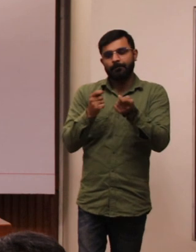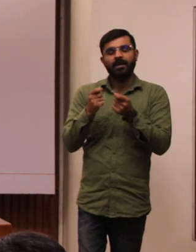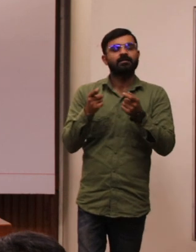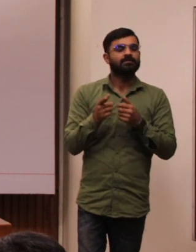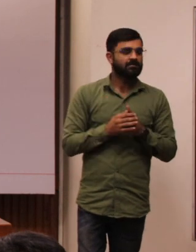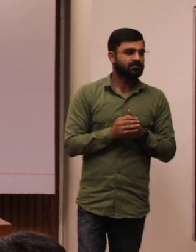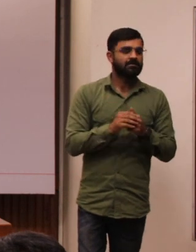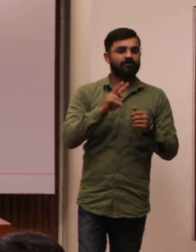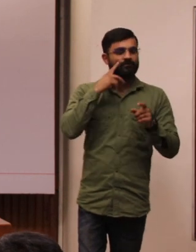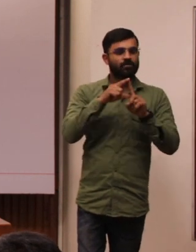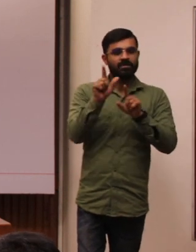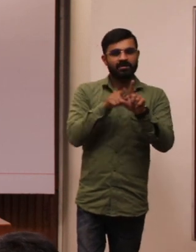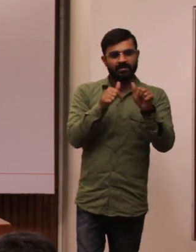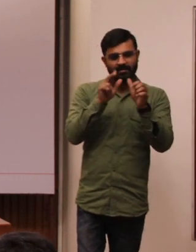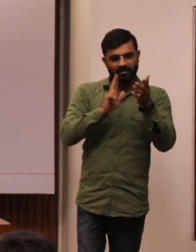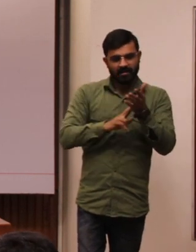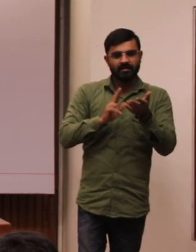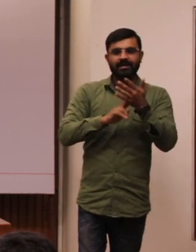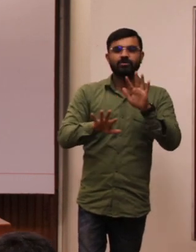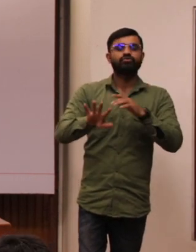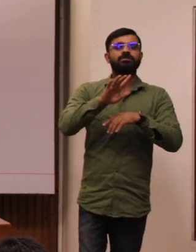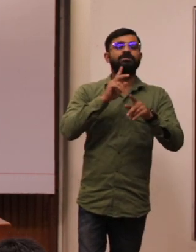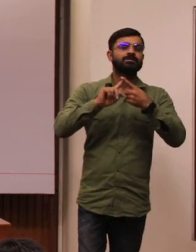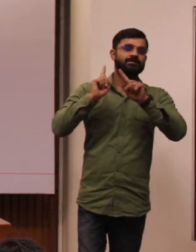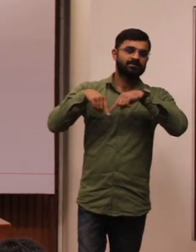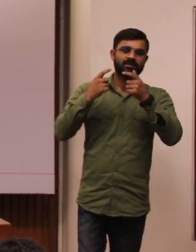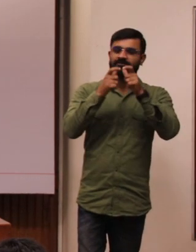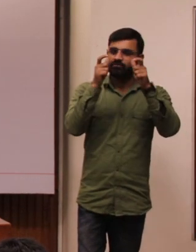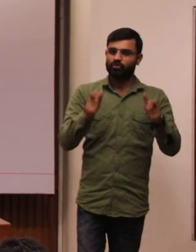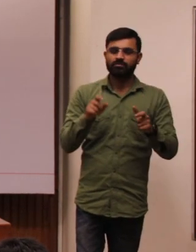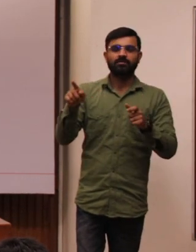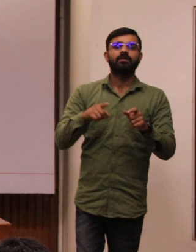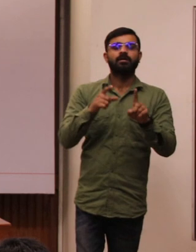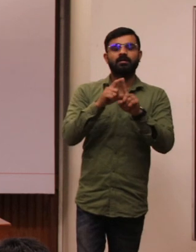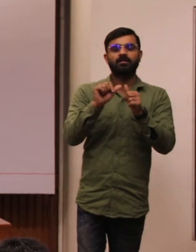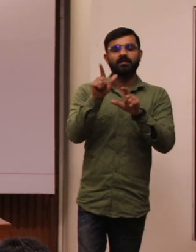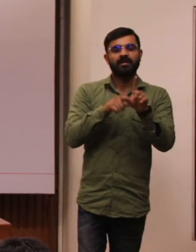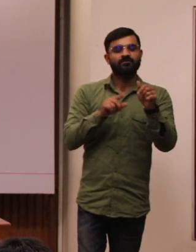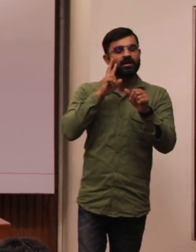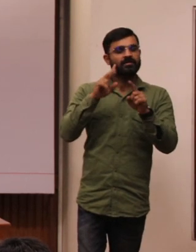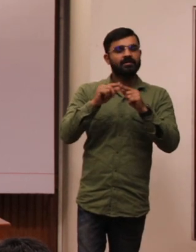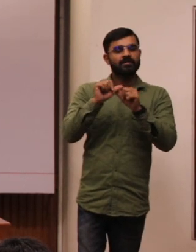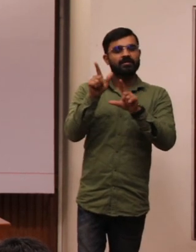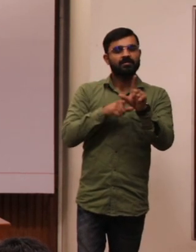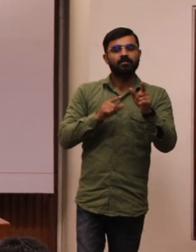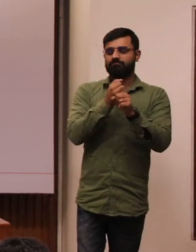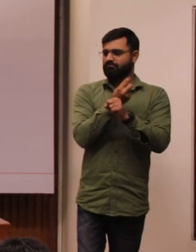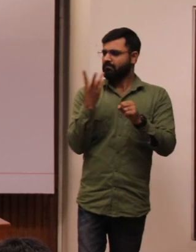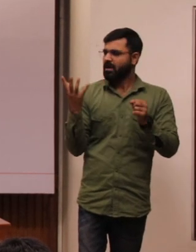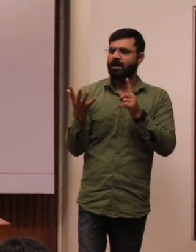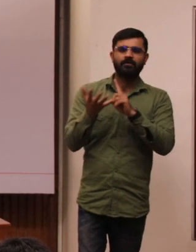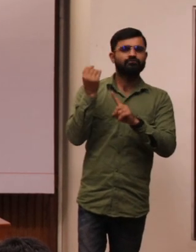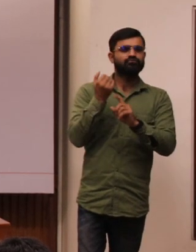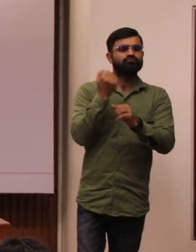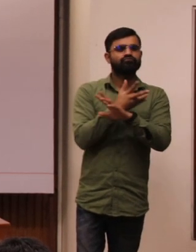of Vidyan Ecology and Natural History Foundation. Devaditya has also initiated a number of litigations in various courts